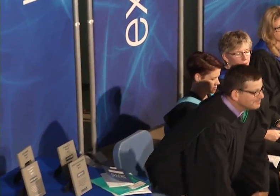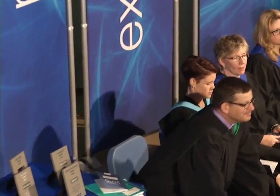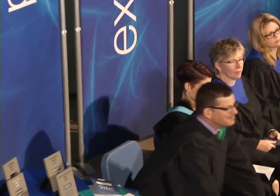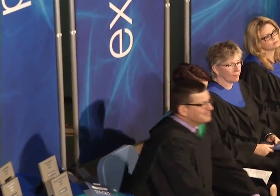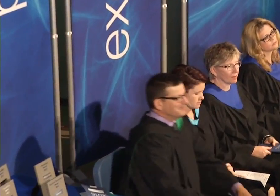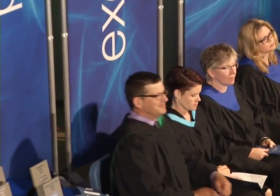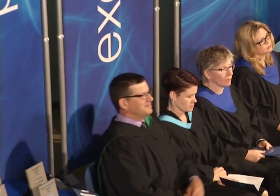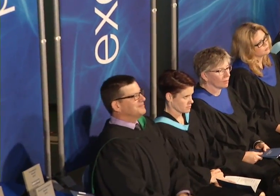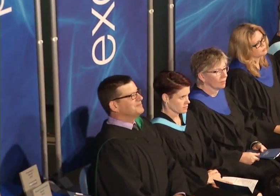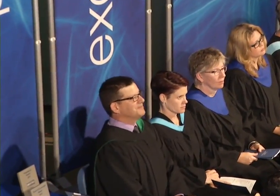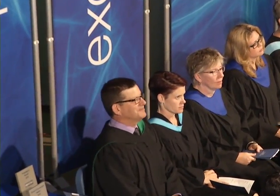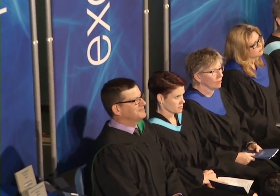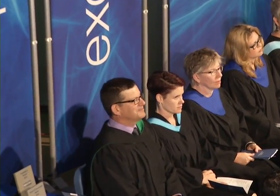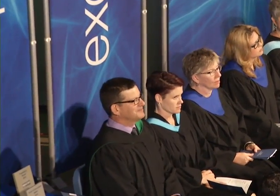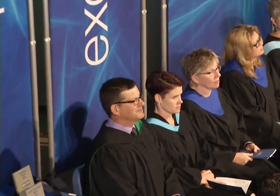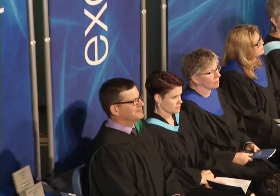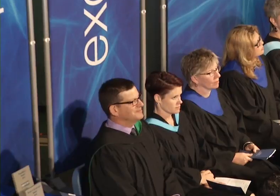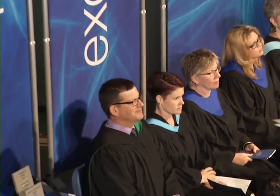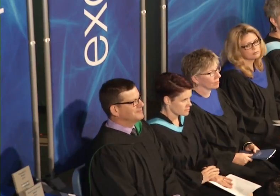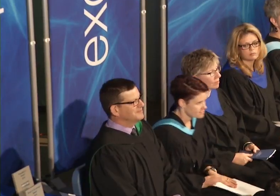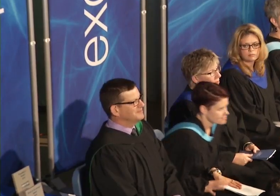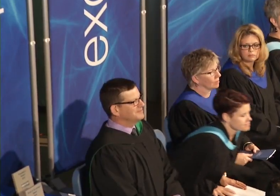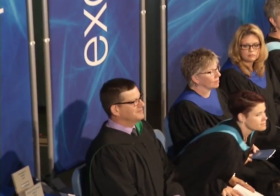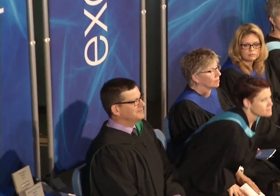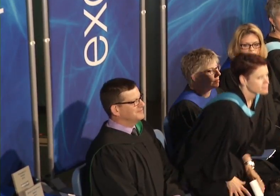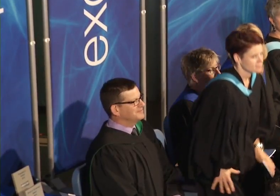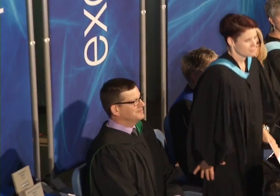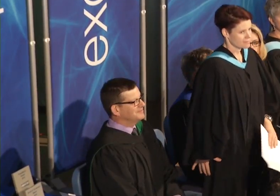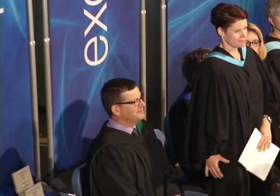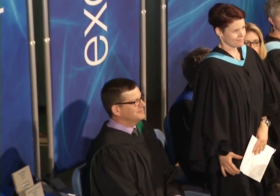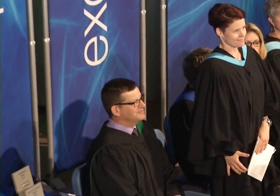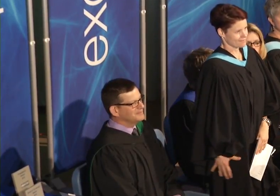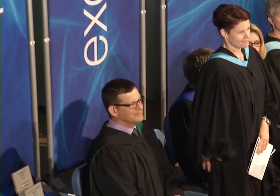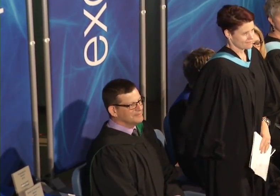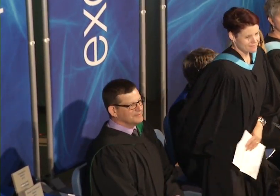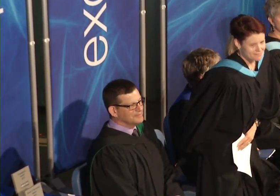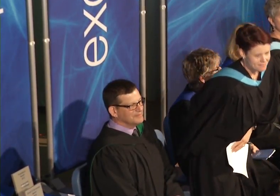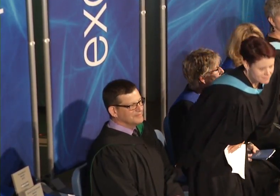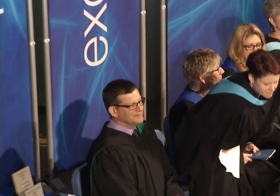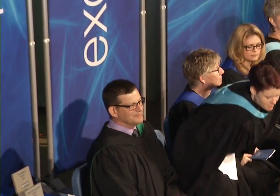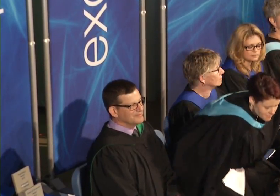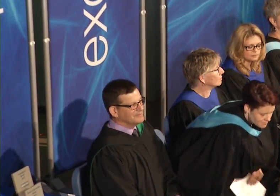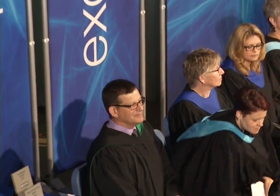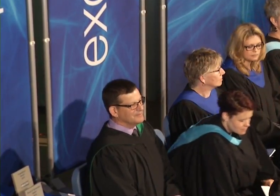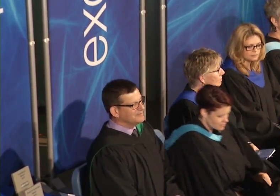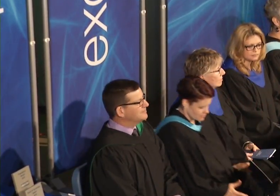Kingstec Campus. Patsy McDonald, College Registrar.